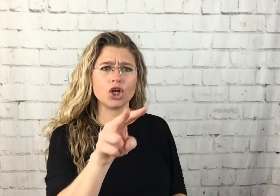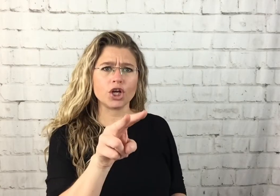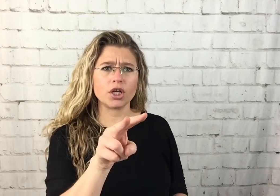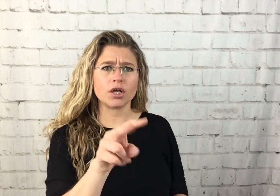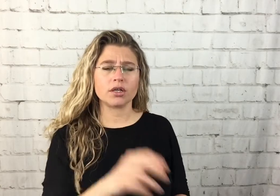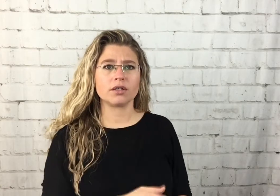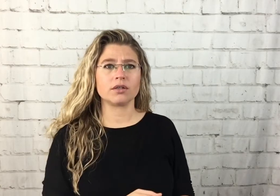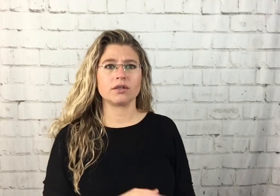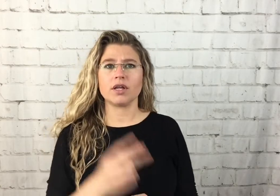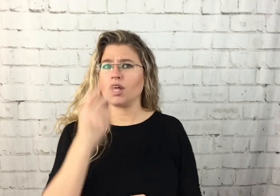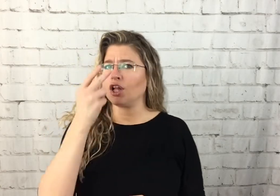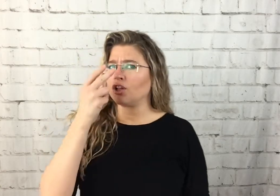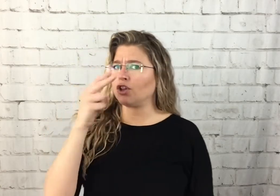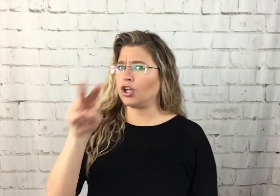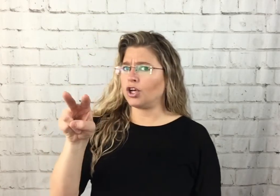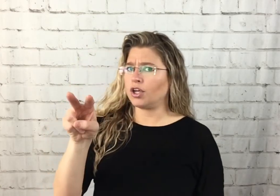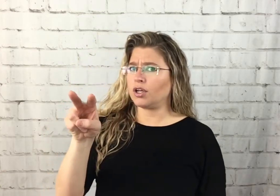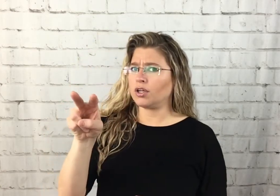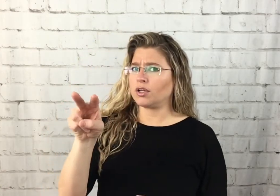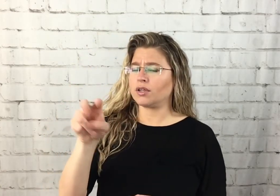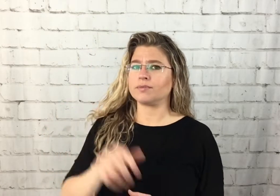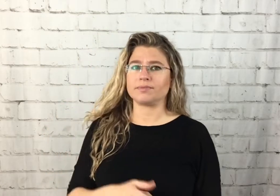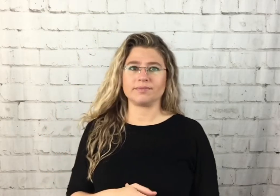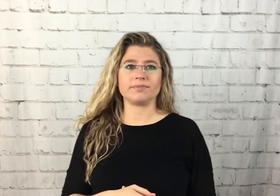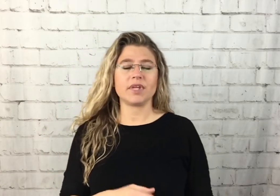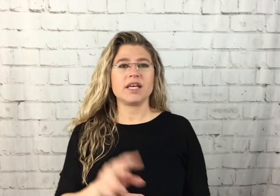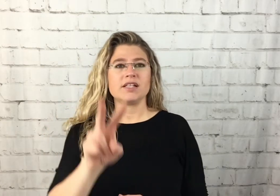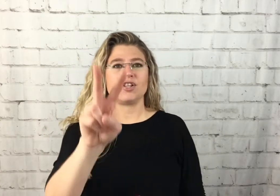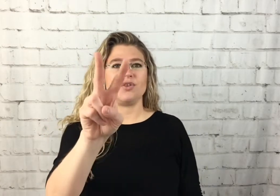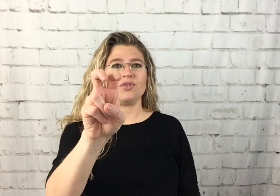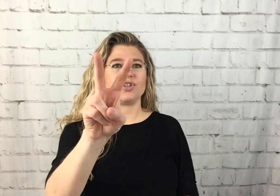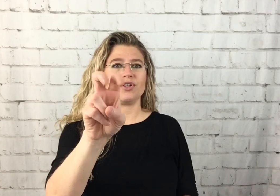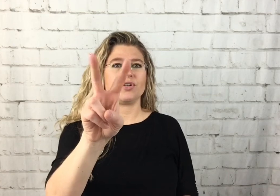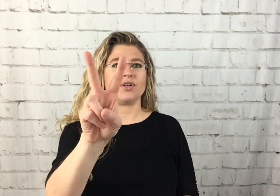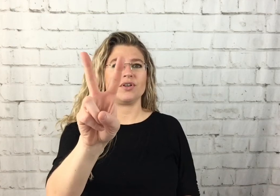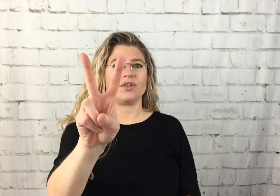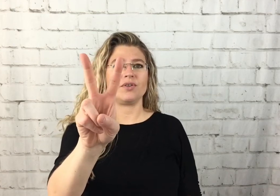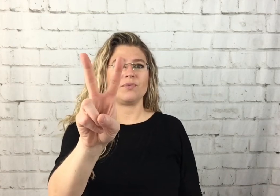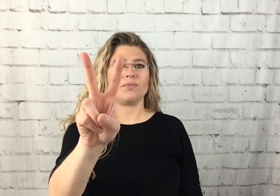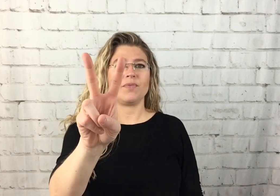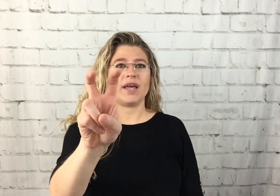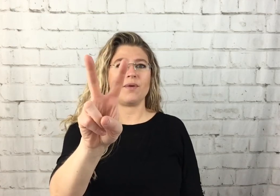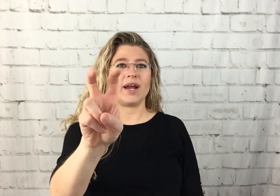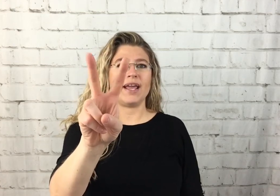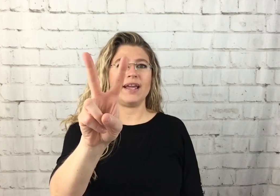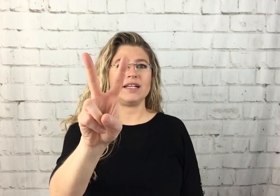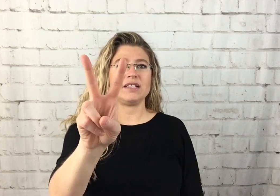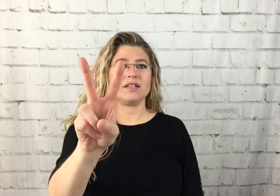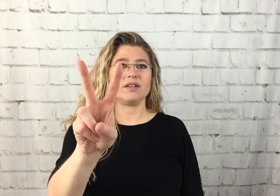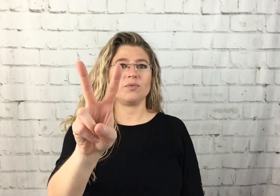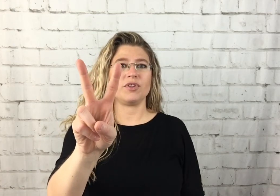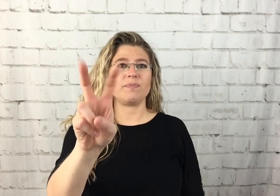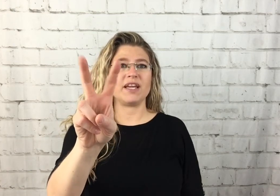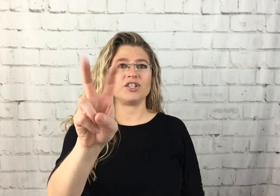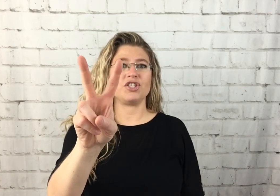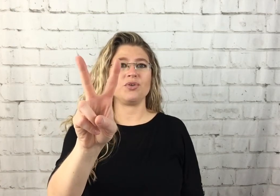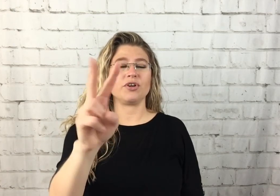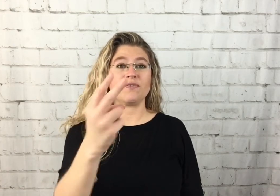Look. Look. So use your right hand with make a 2 or a